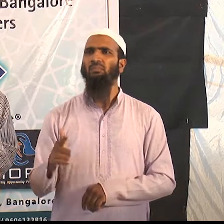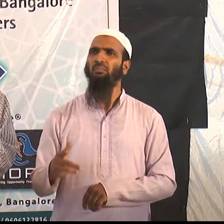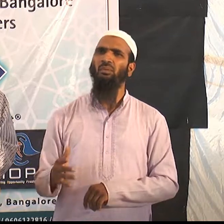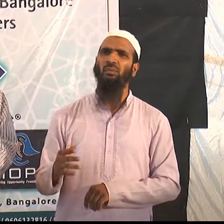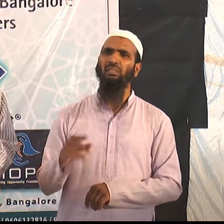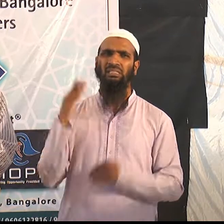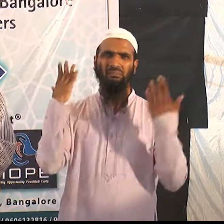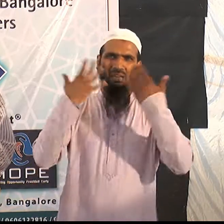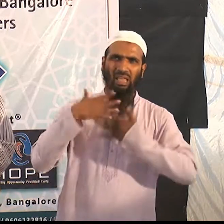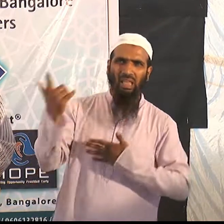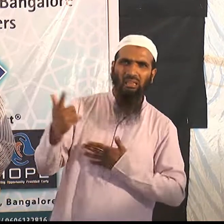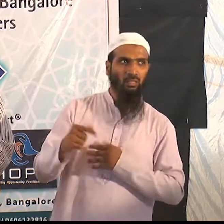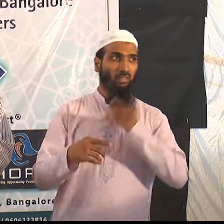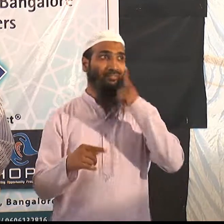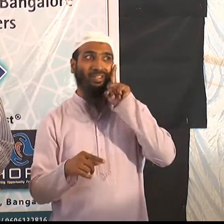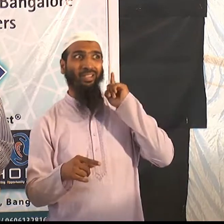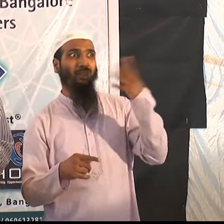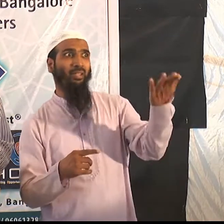brown, or white.